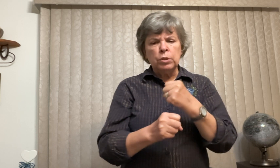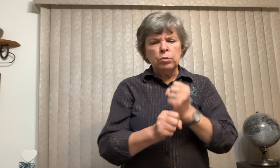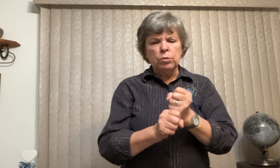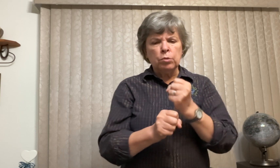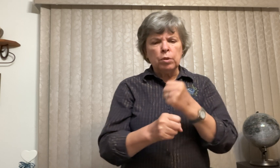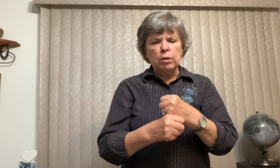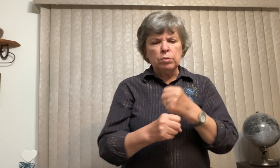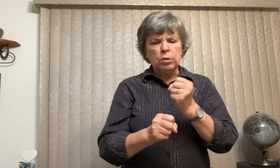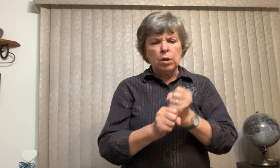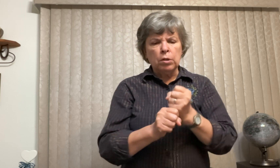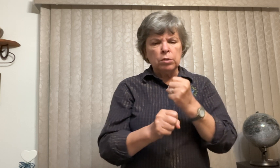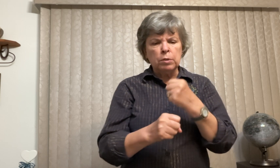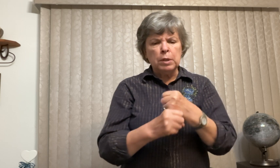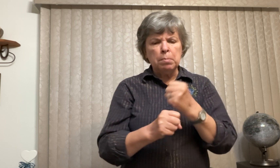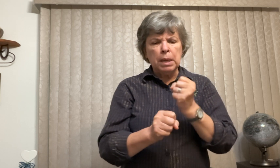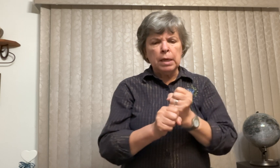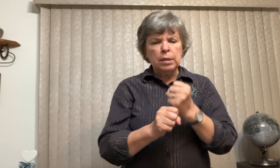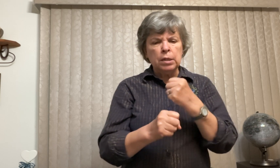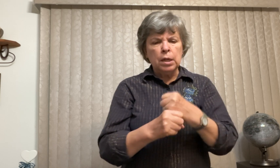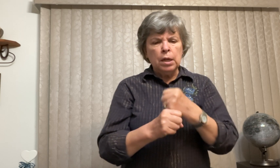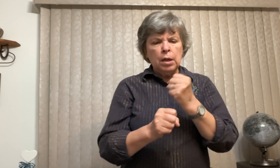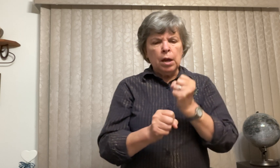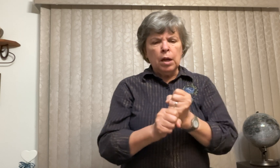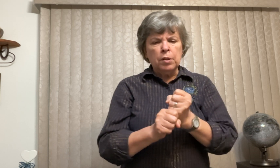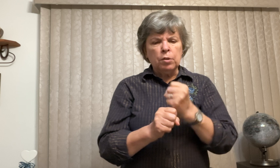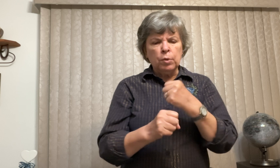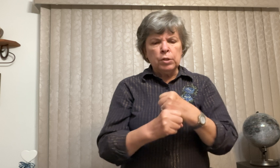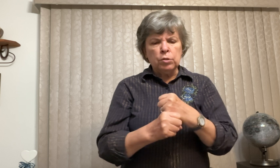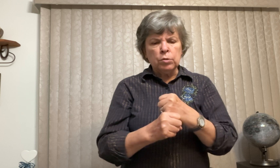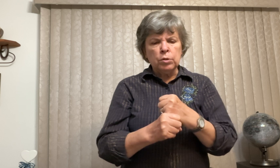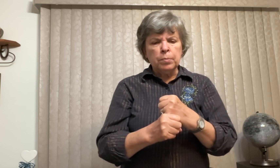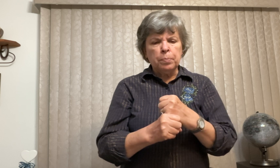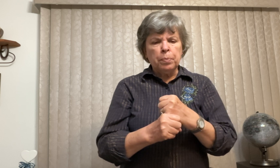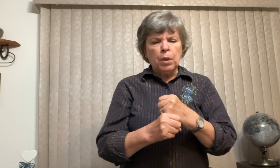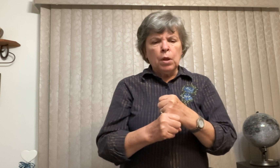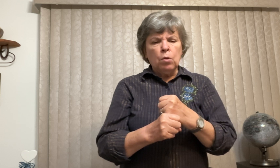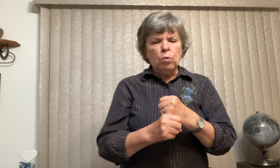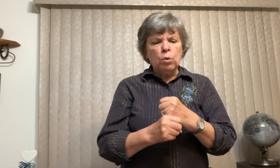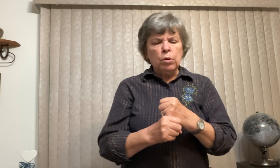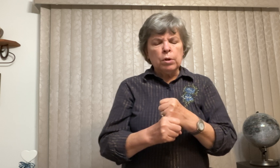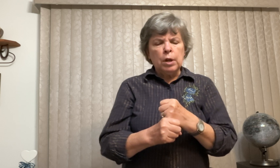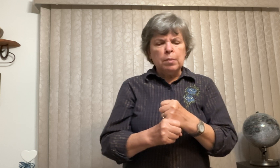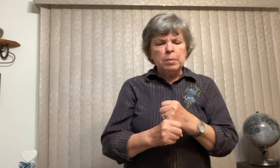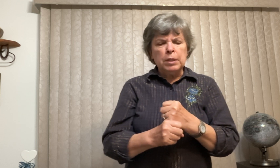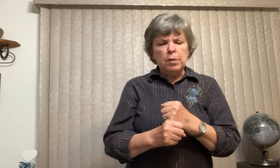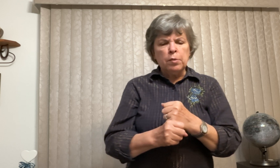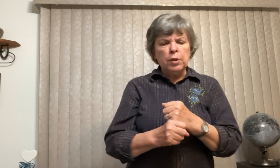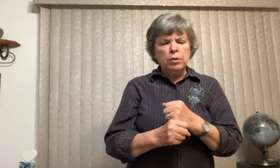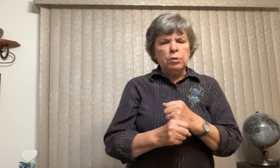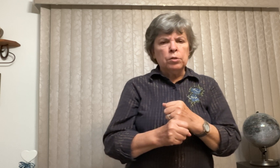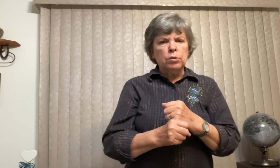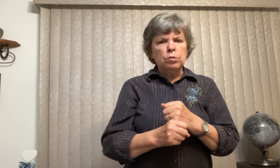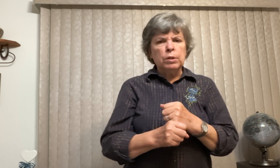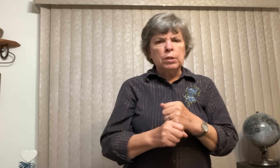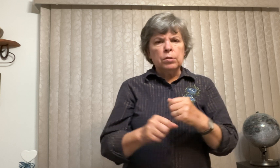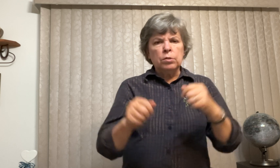used earlier in the song. So he made the creatures. Or another thing you could do is you